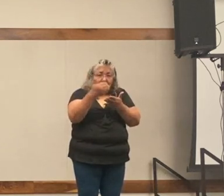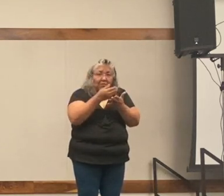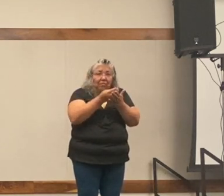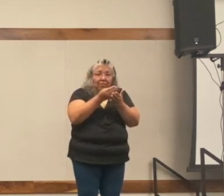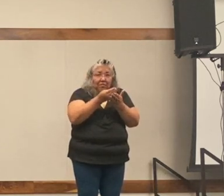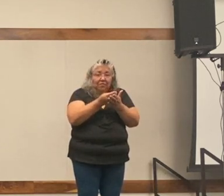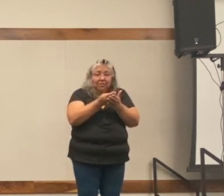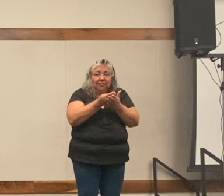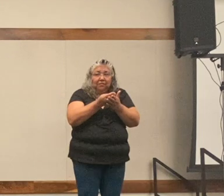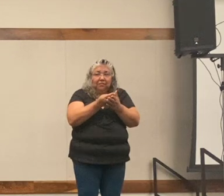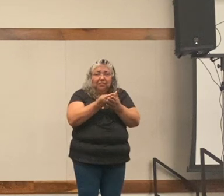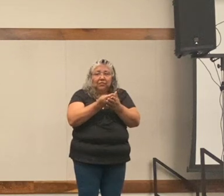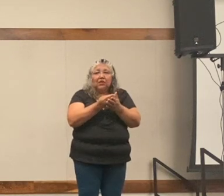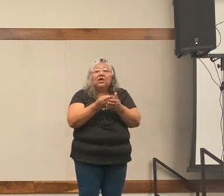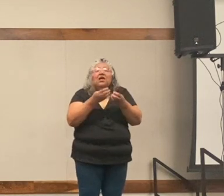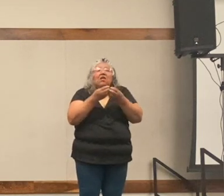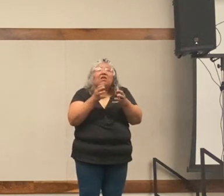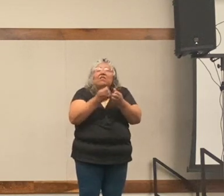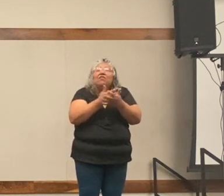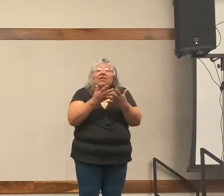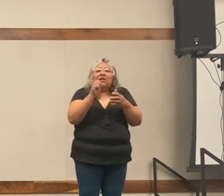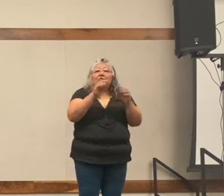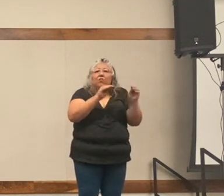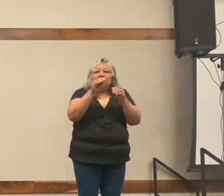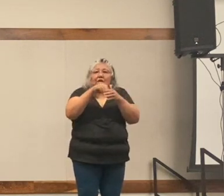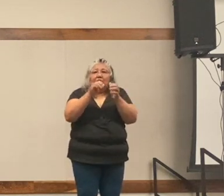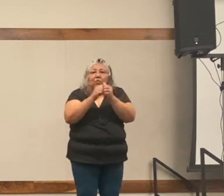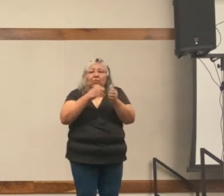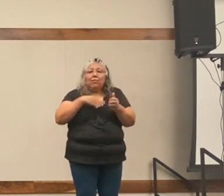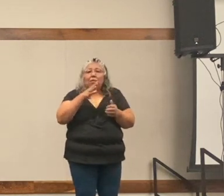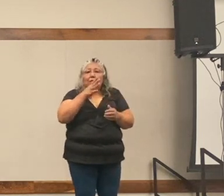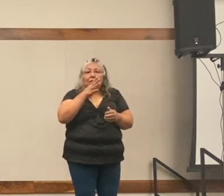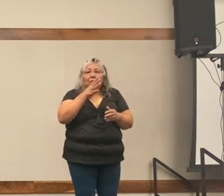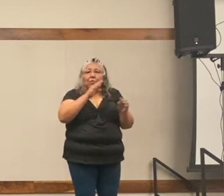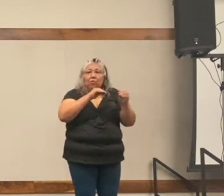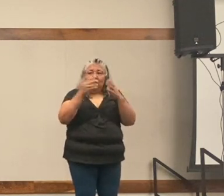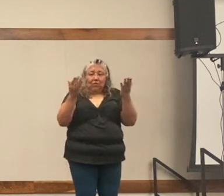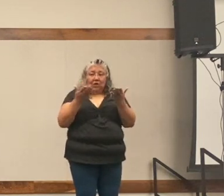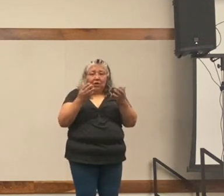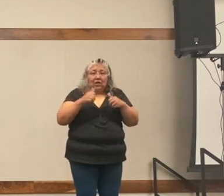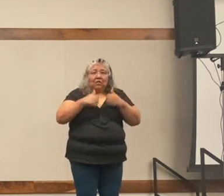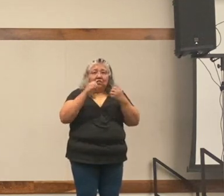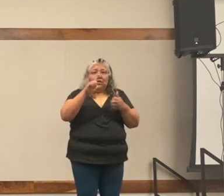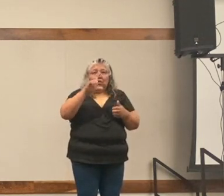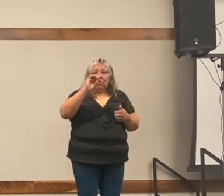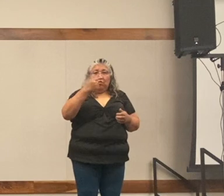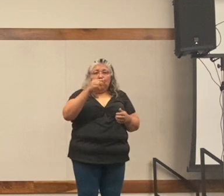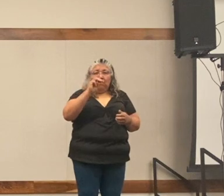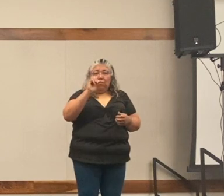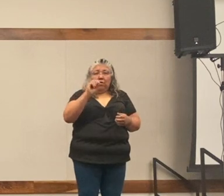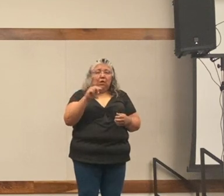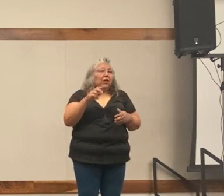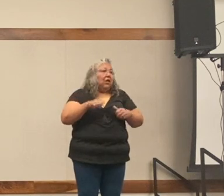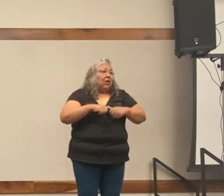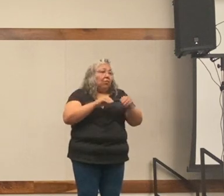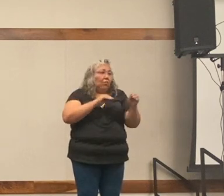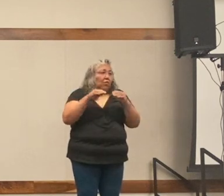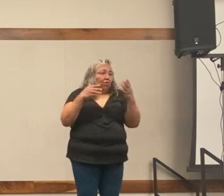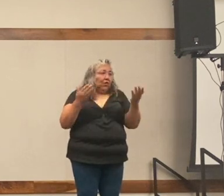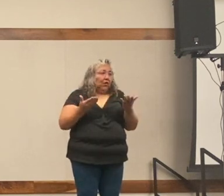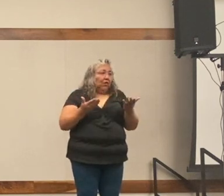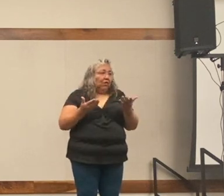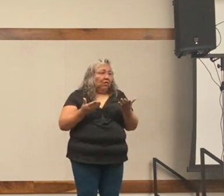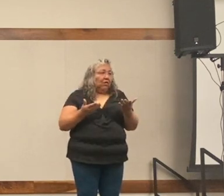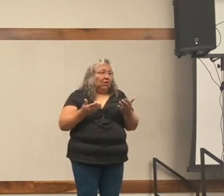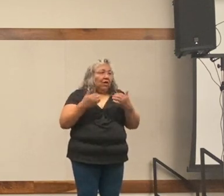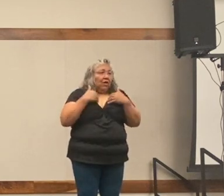he lost everything, and he had to move in with my mom. He moved here. He lives in Longmont. He moved here.